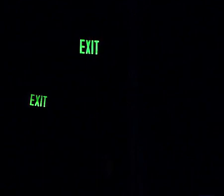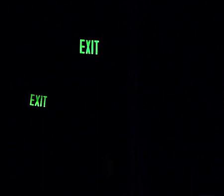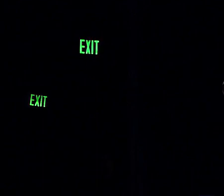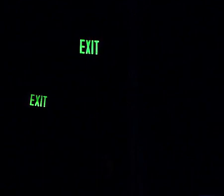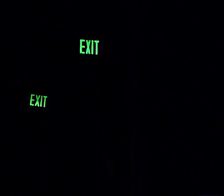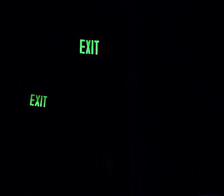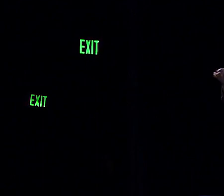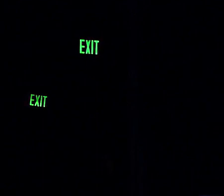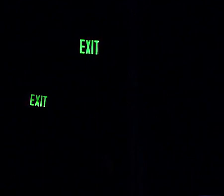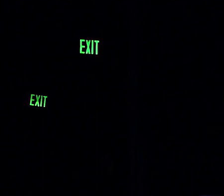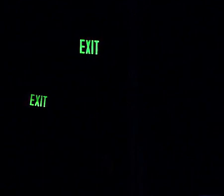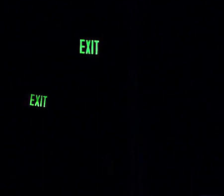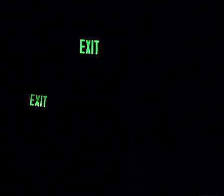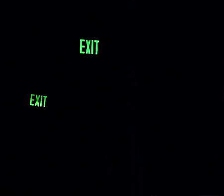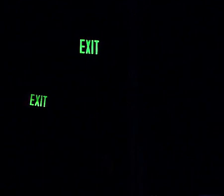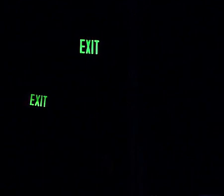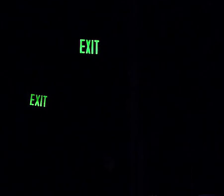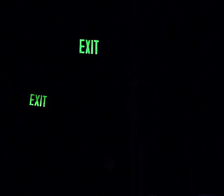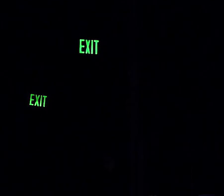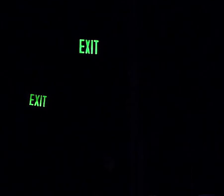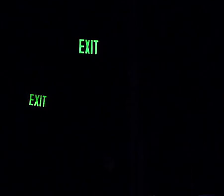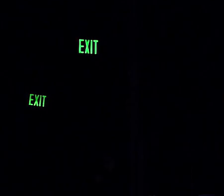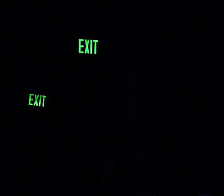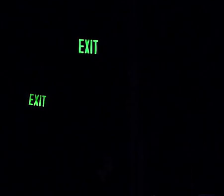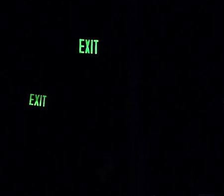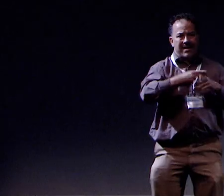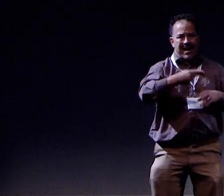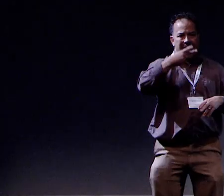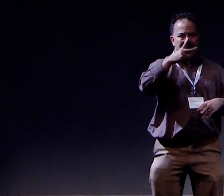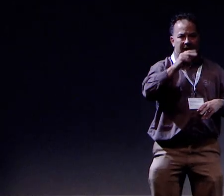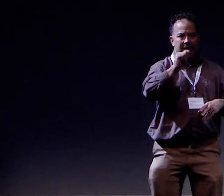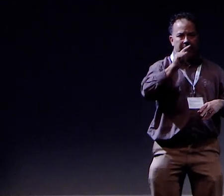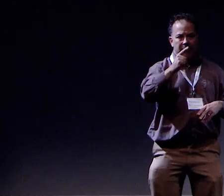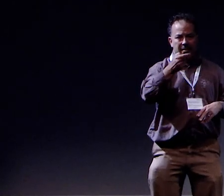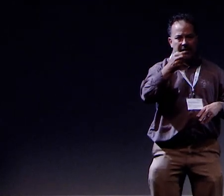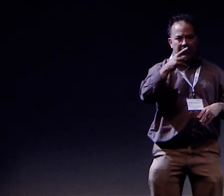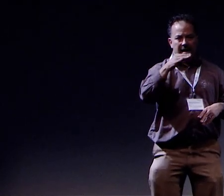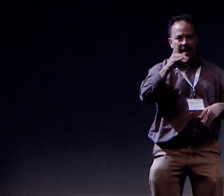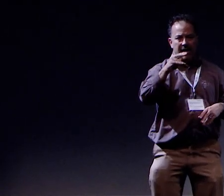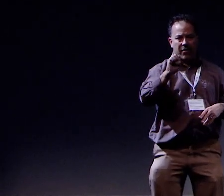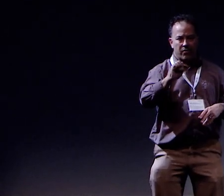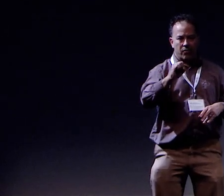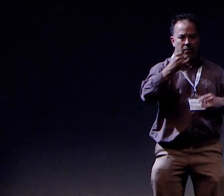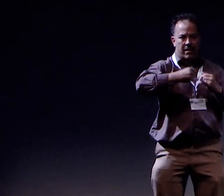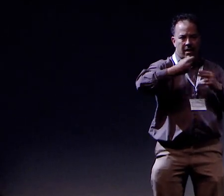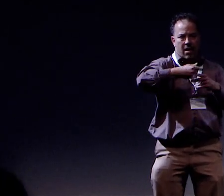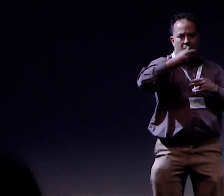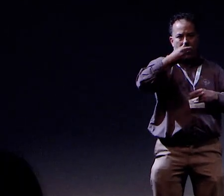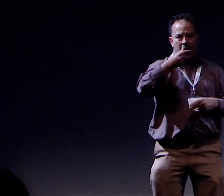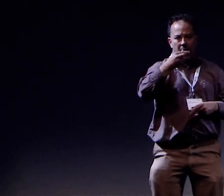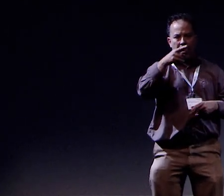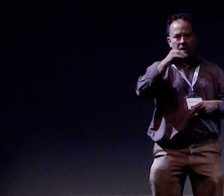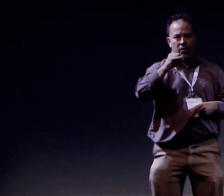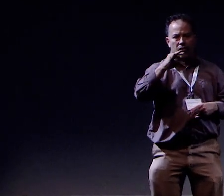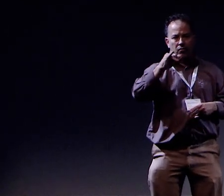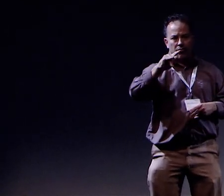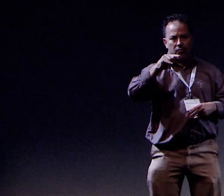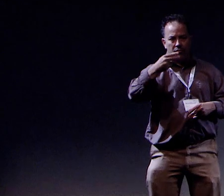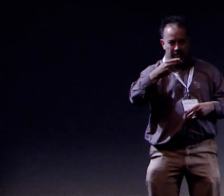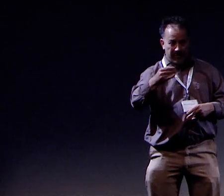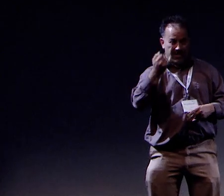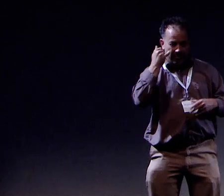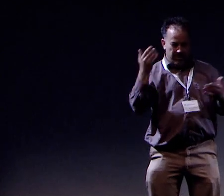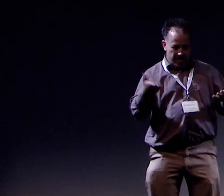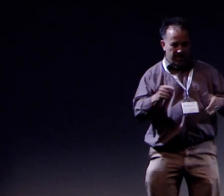just like you," was a woman named Catherine Griffiths. Now, if you know, if you've been around SATE for any time, you know that Catherine was